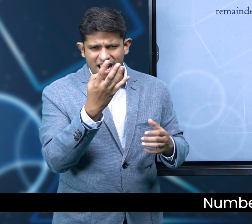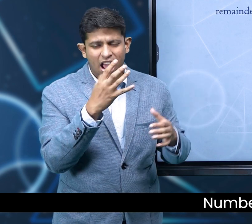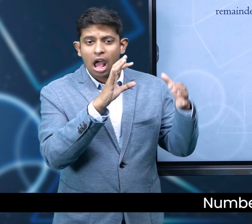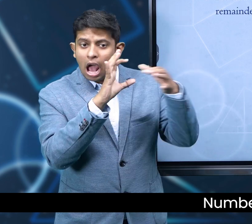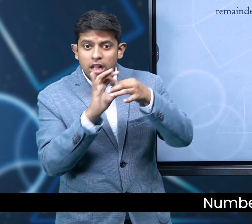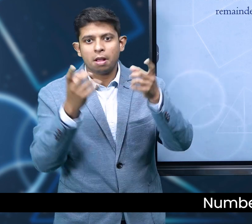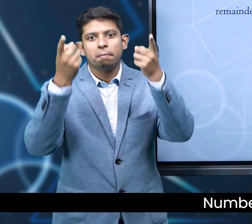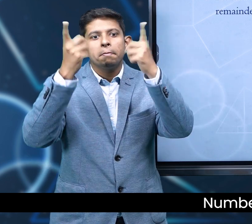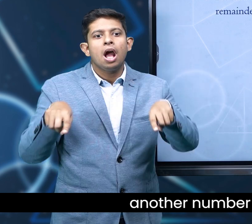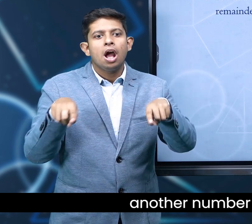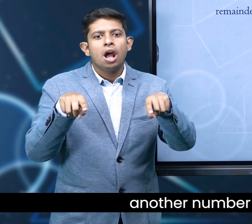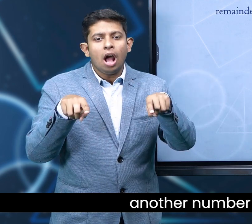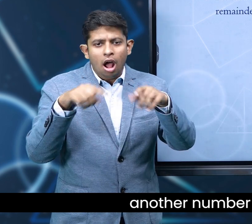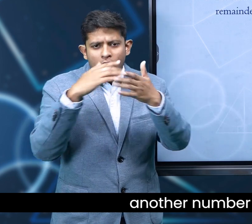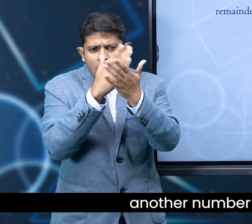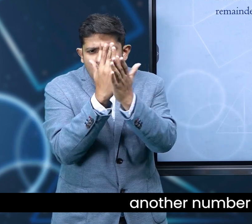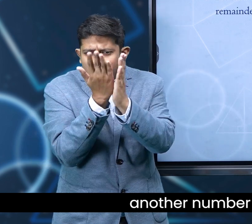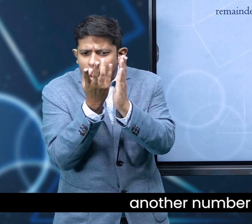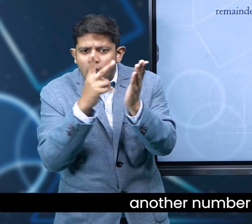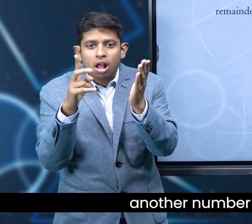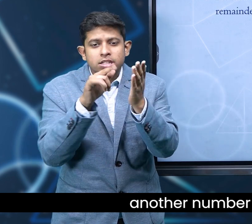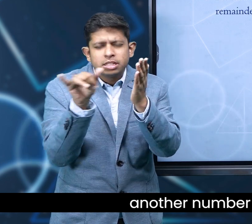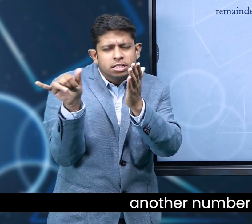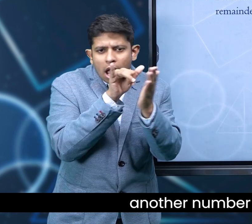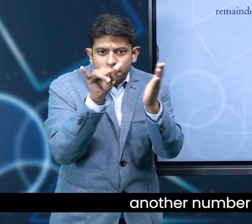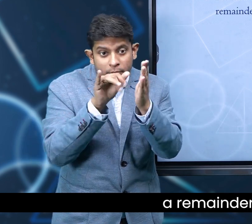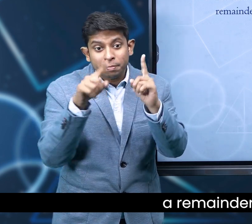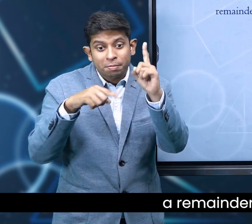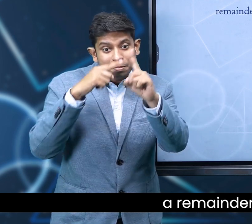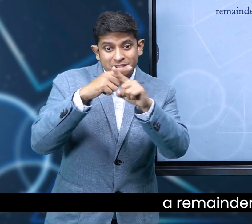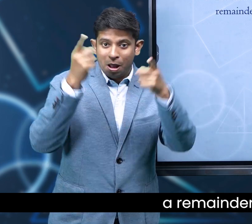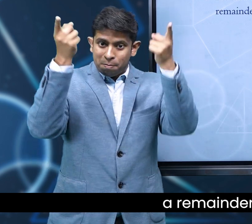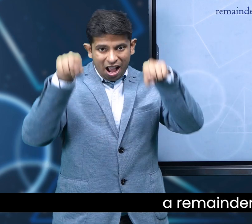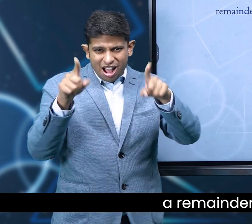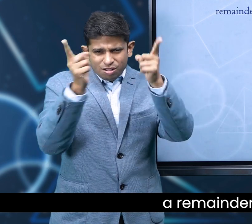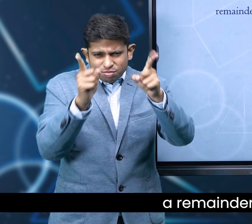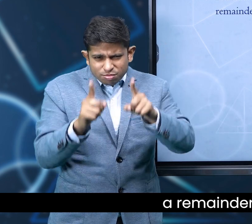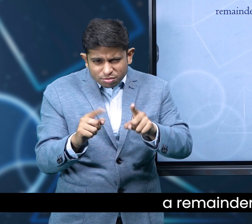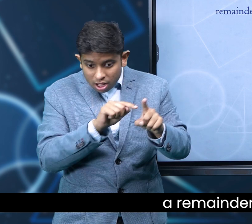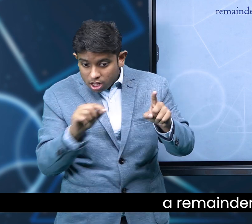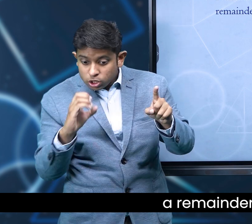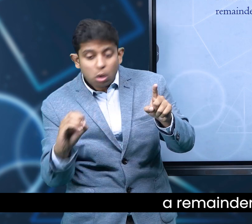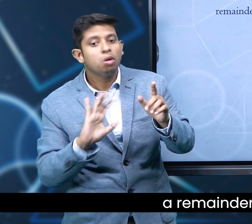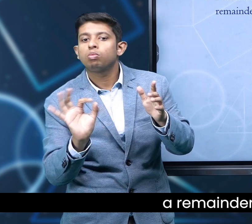Numbers that divide another number exactly without leaving a remainder are called factors.